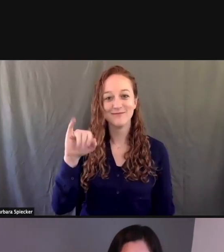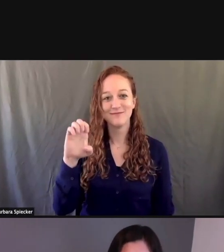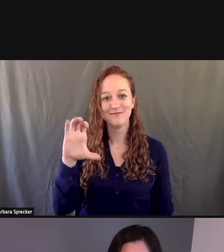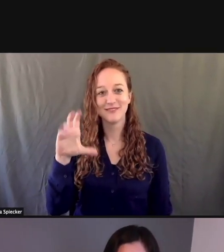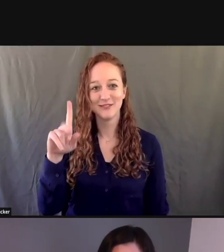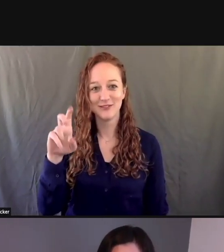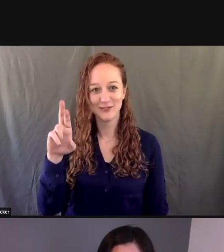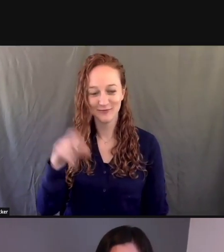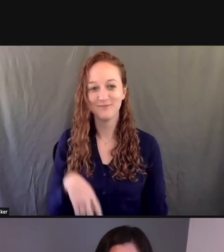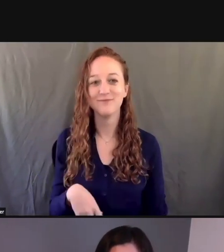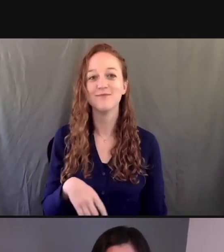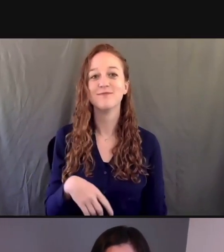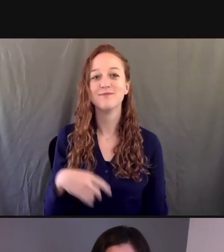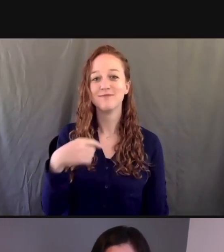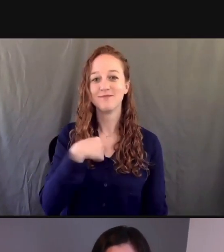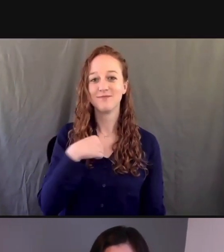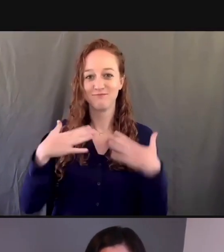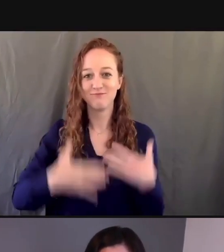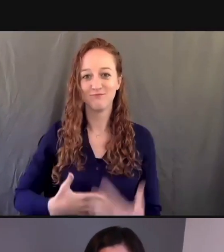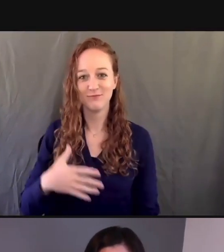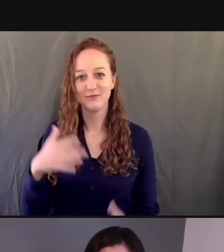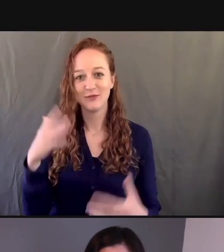I am Dr. Alicia Wooten.